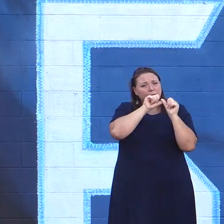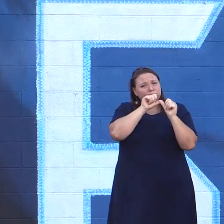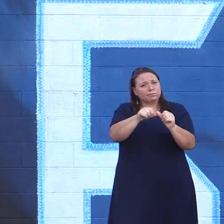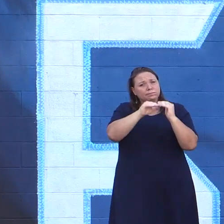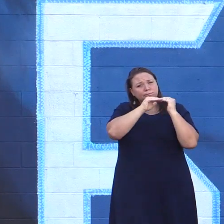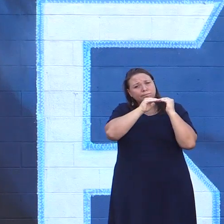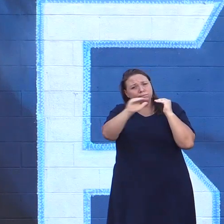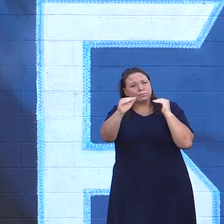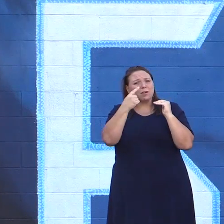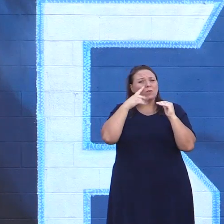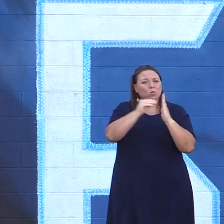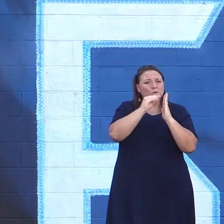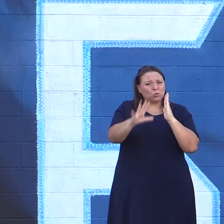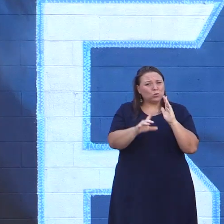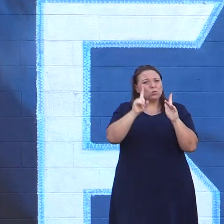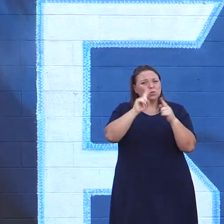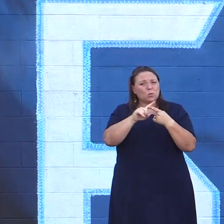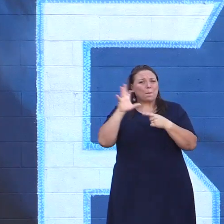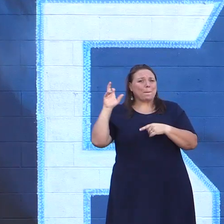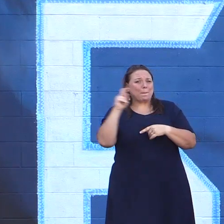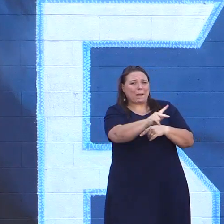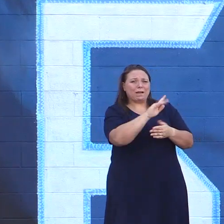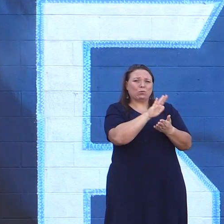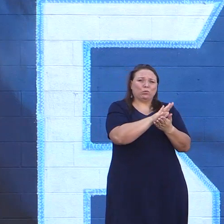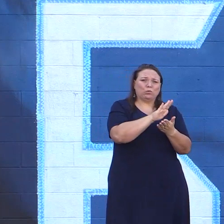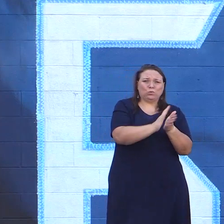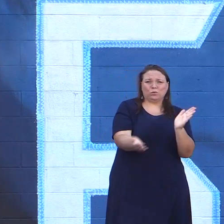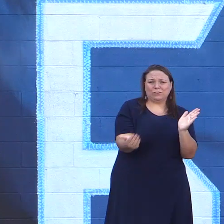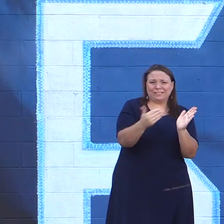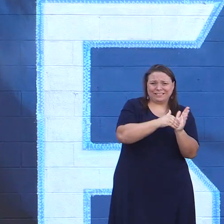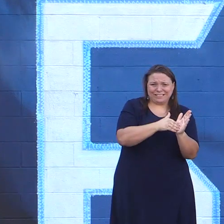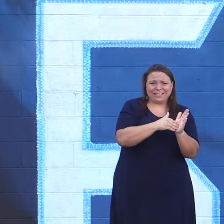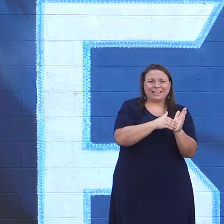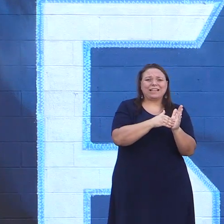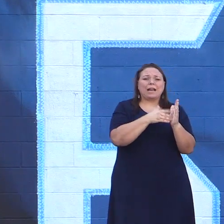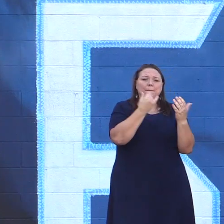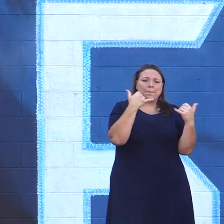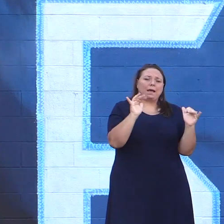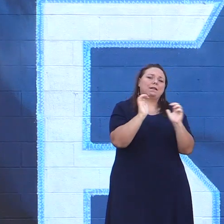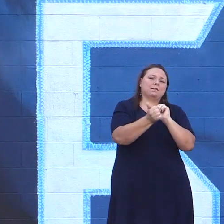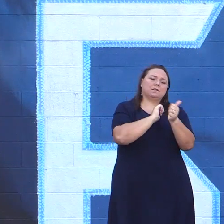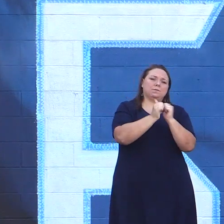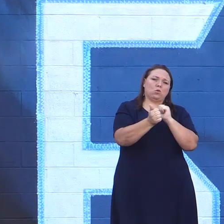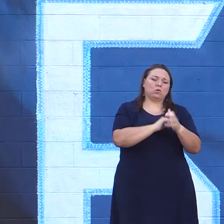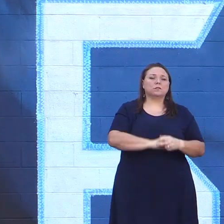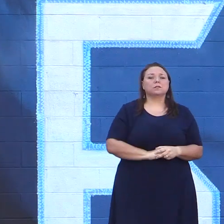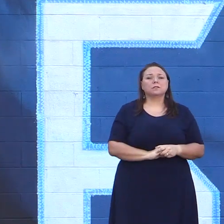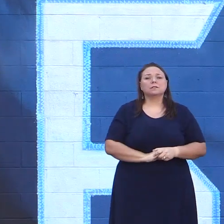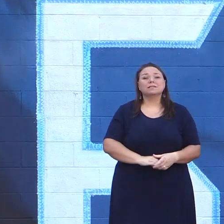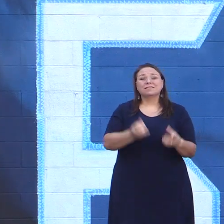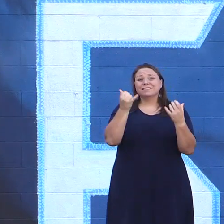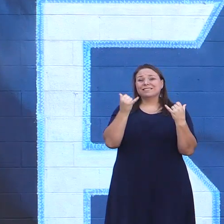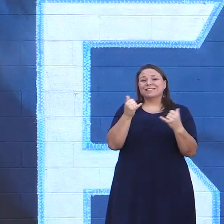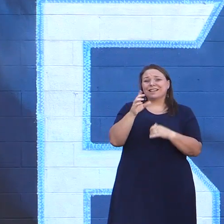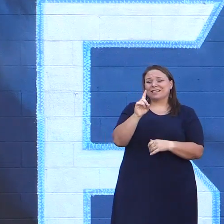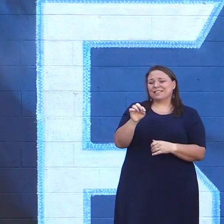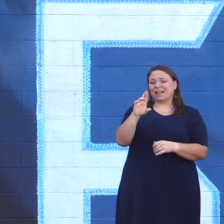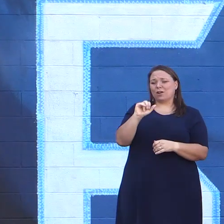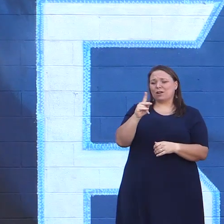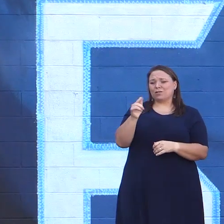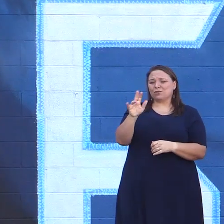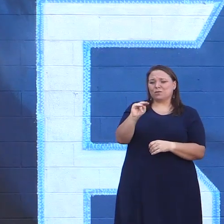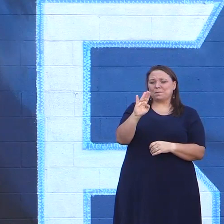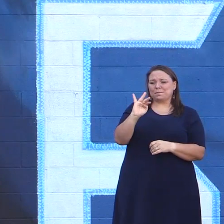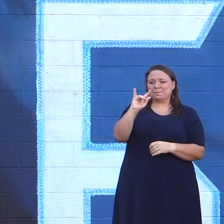reasonably steady for our students to be able to safely take the field. Now, today, Dr. Adrian Battle, Director